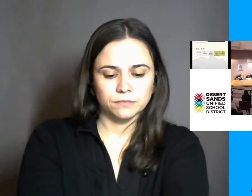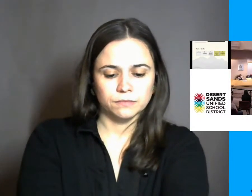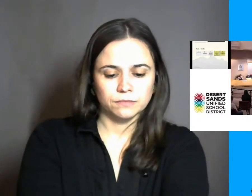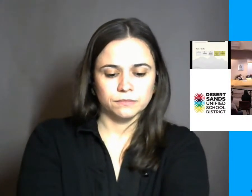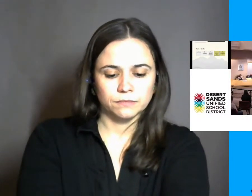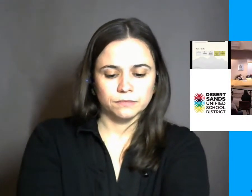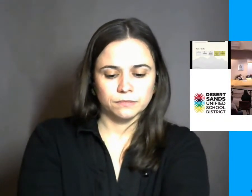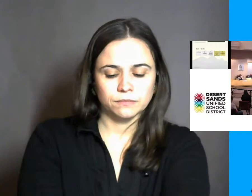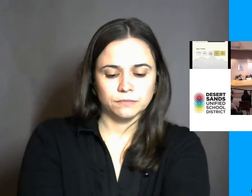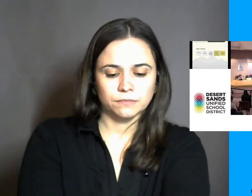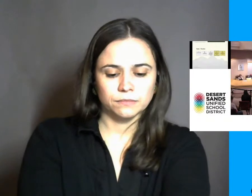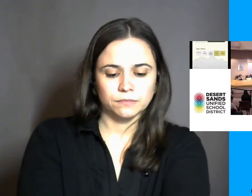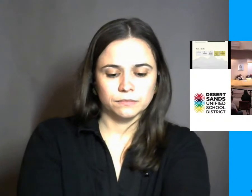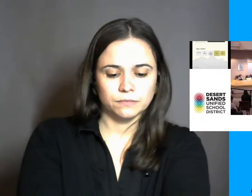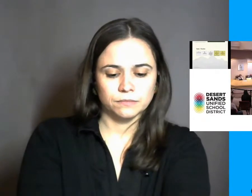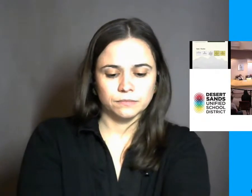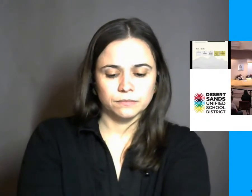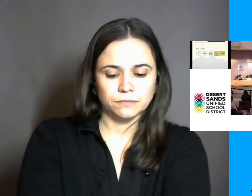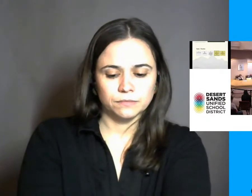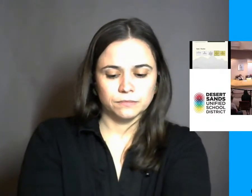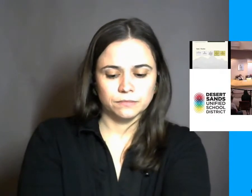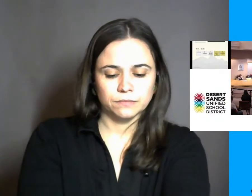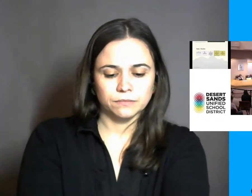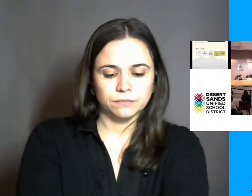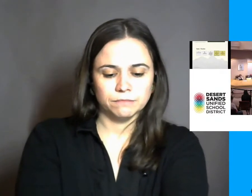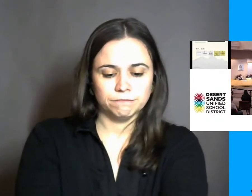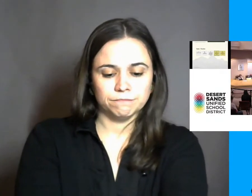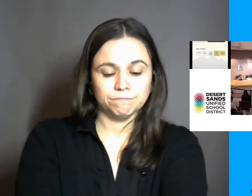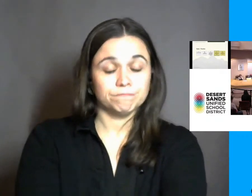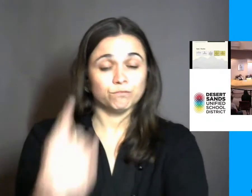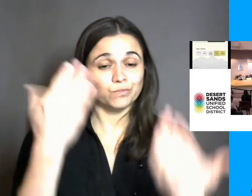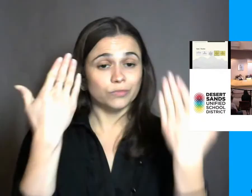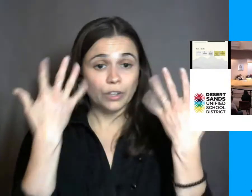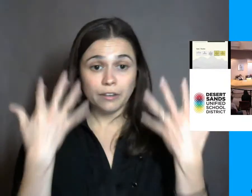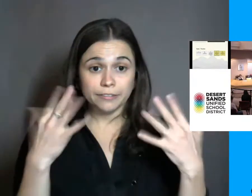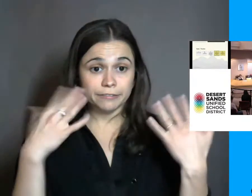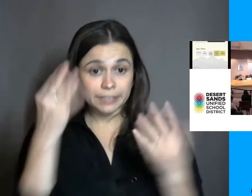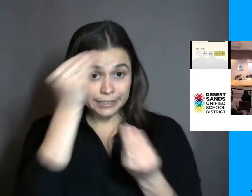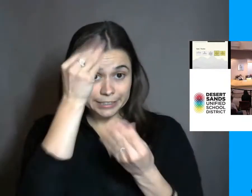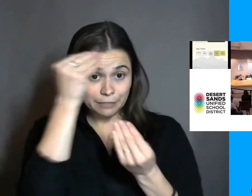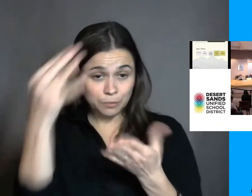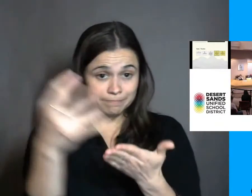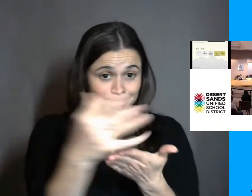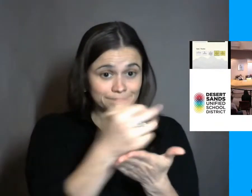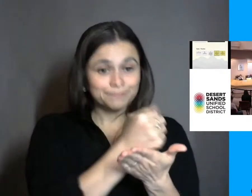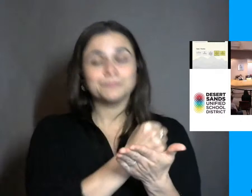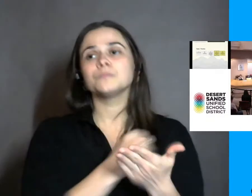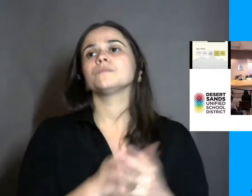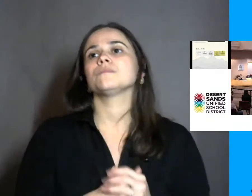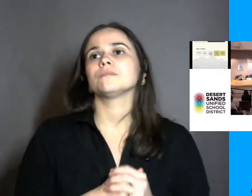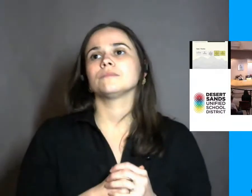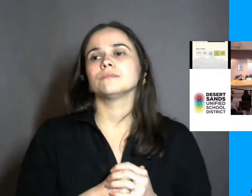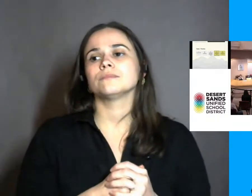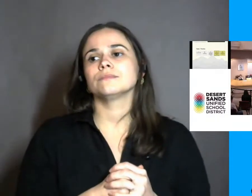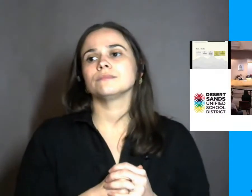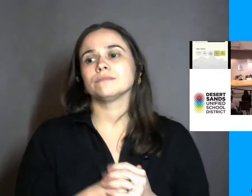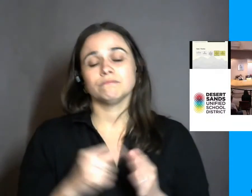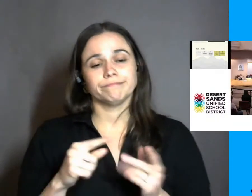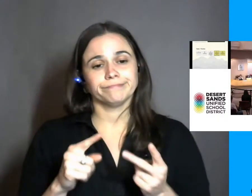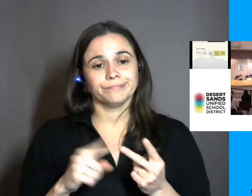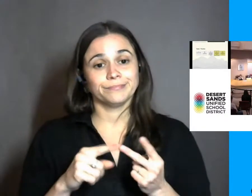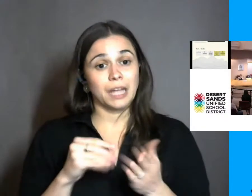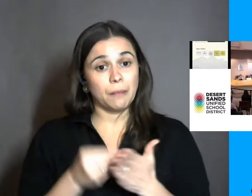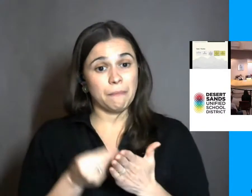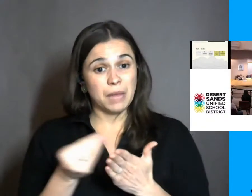We've done all of the site assessments, interviews with principals. We've gathered stakeholder input from the